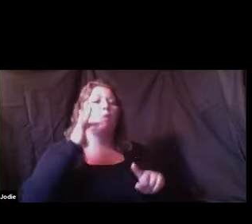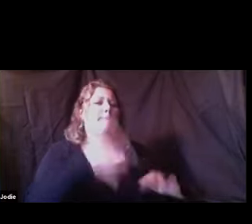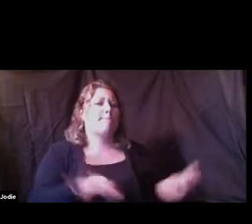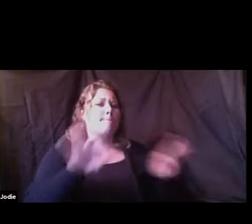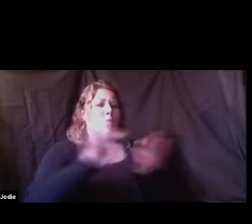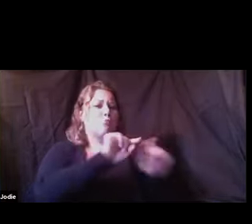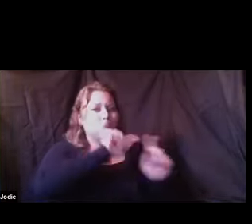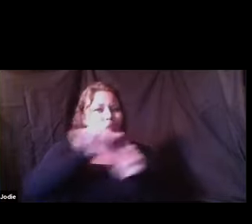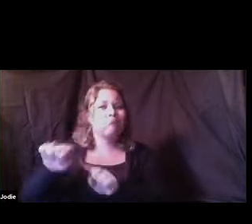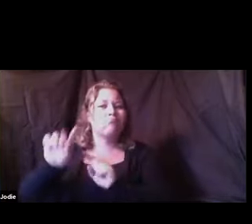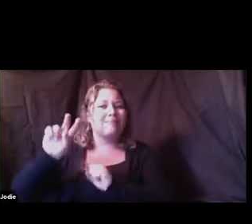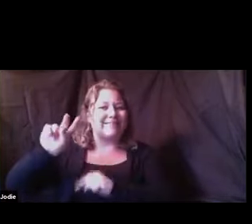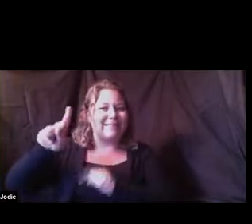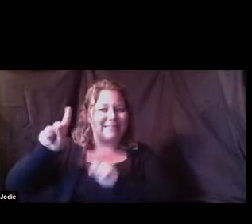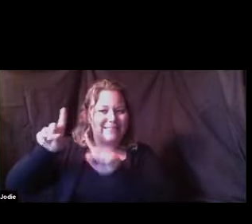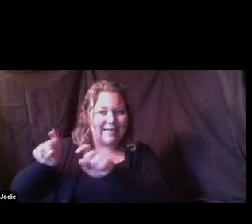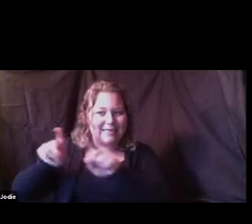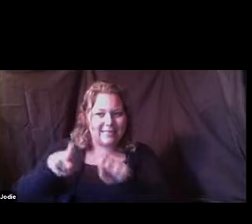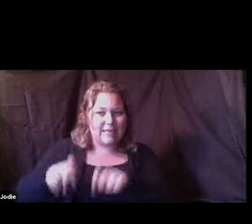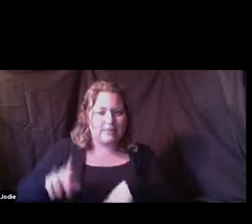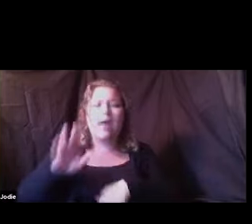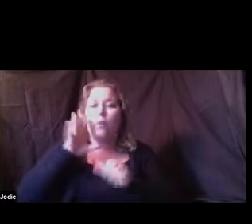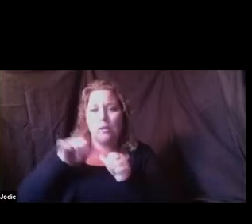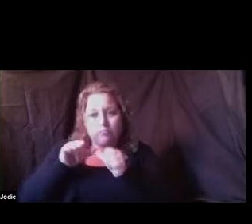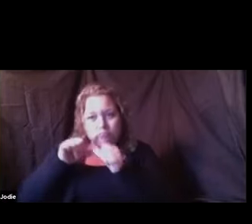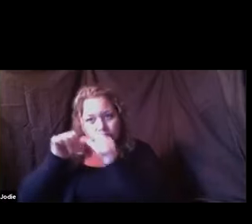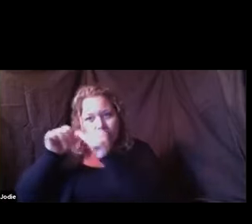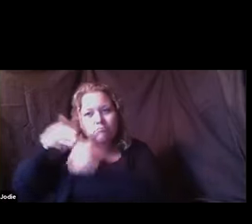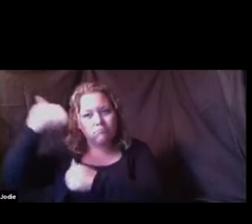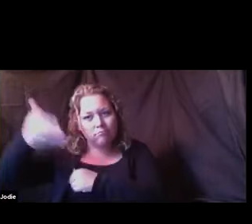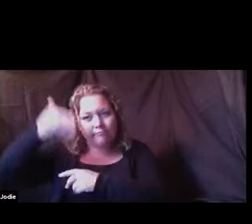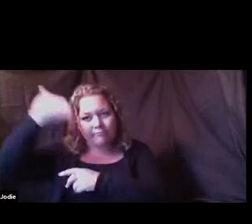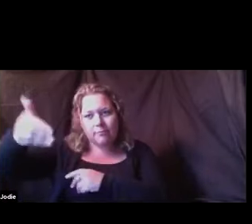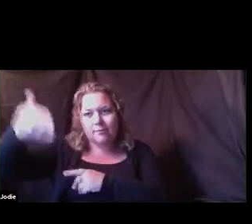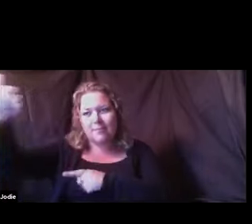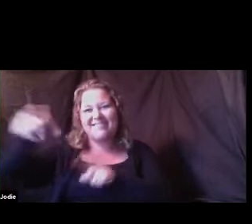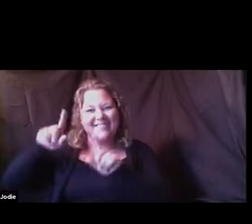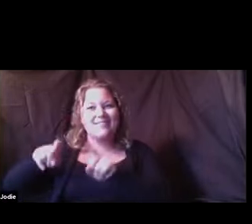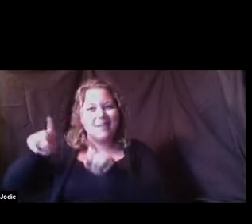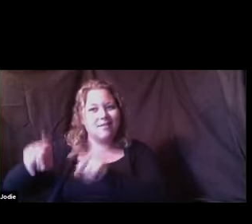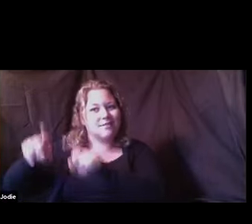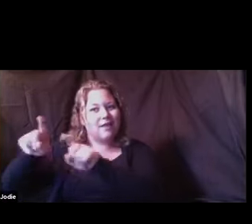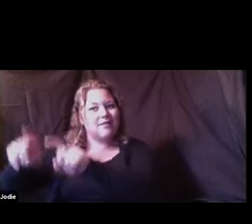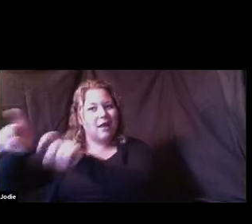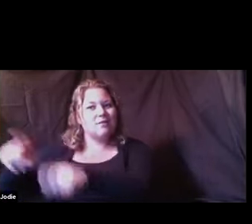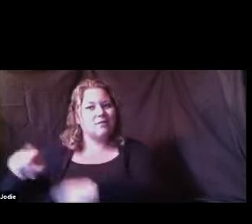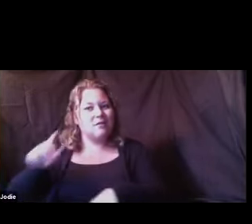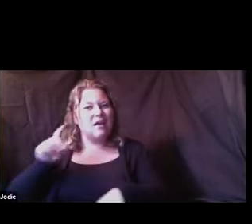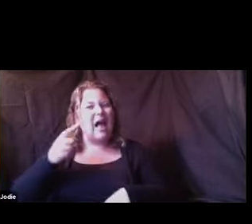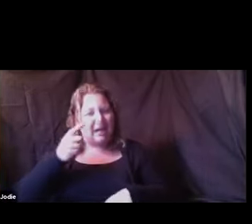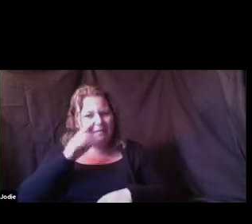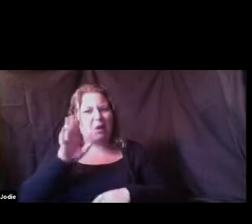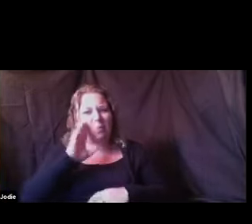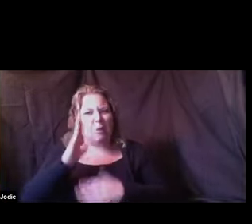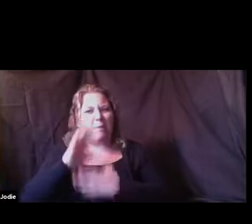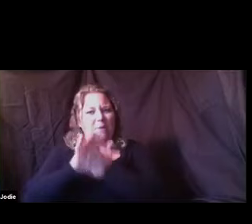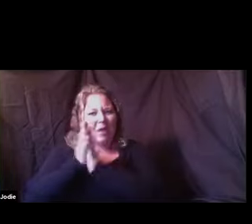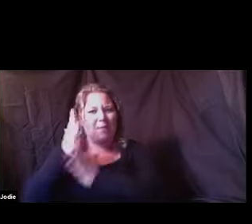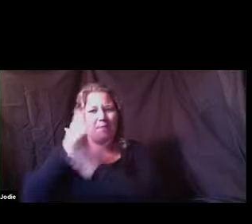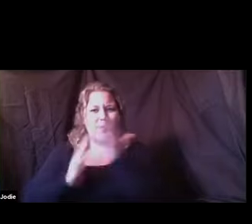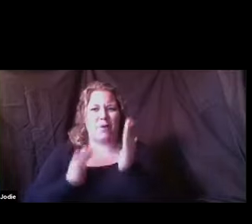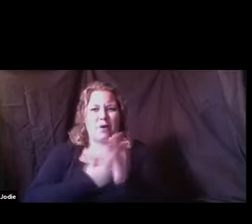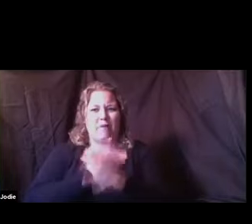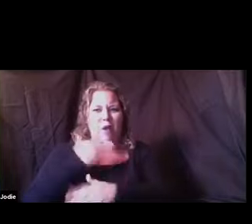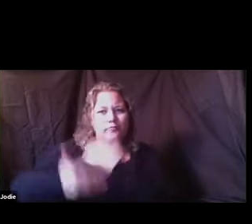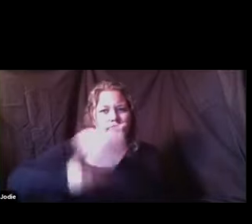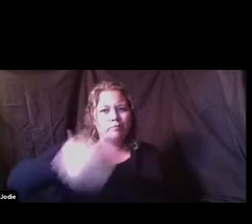time. And I think that will become part of how this works. Again, this is in